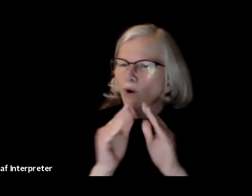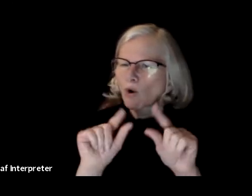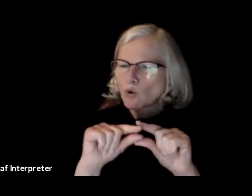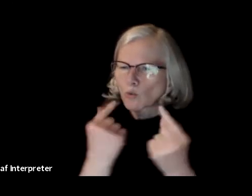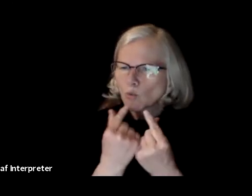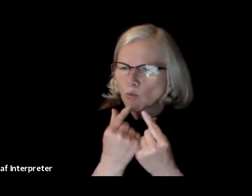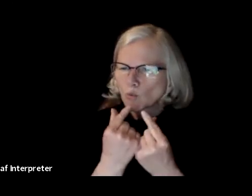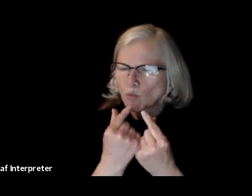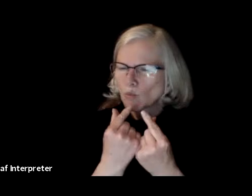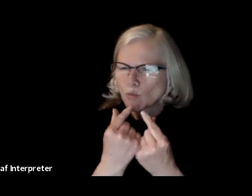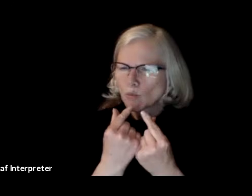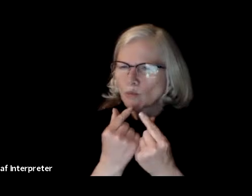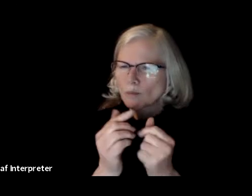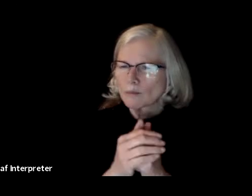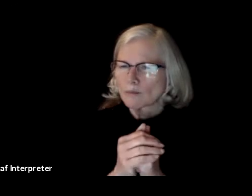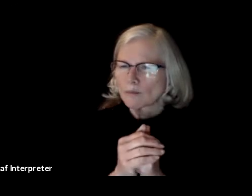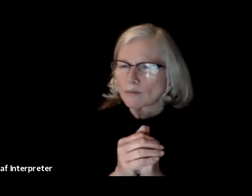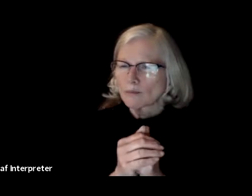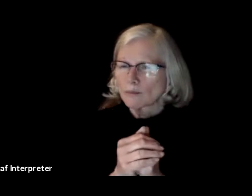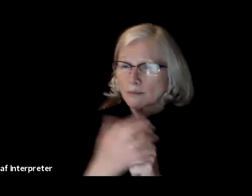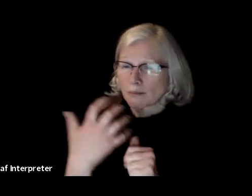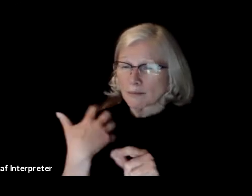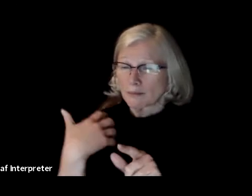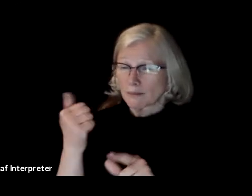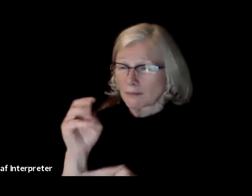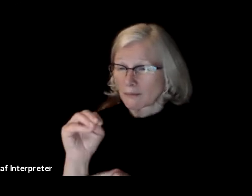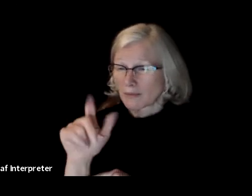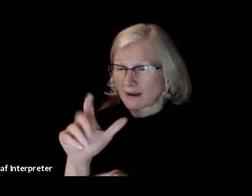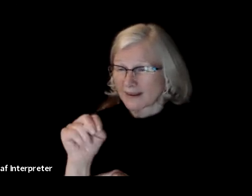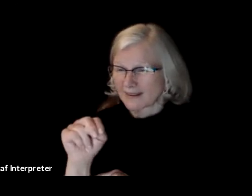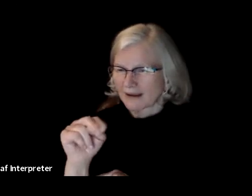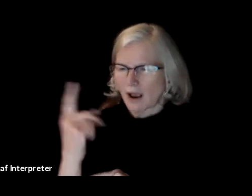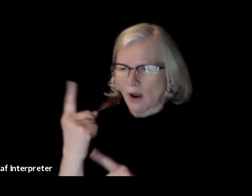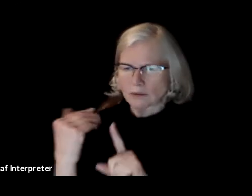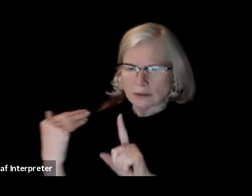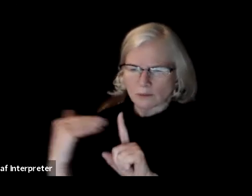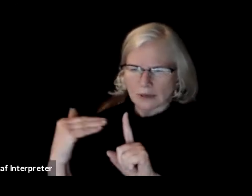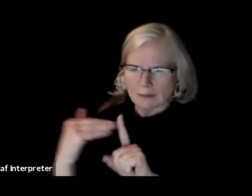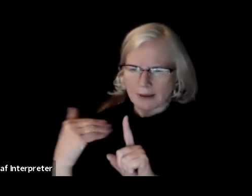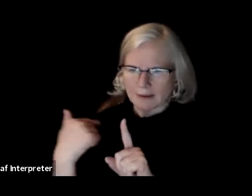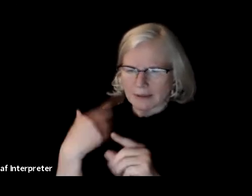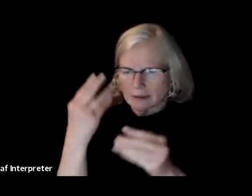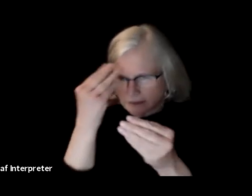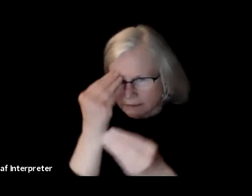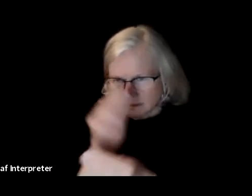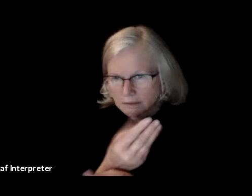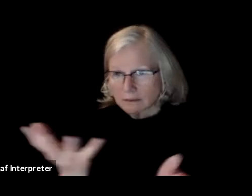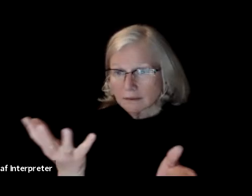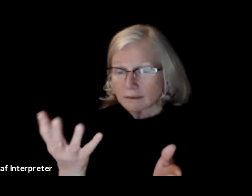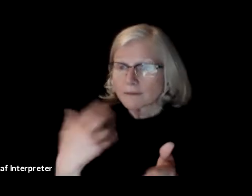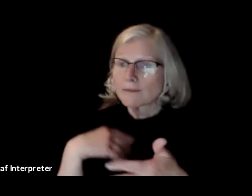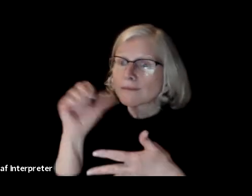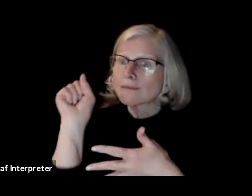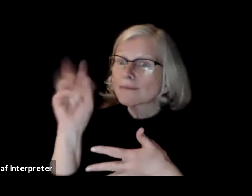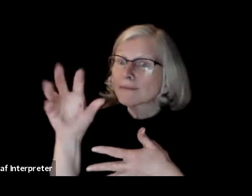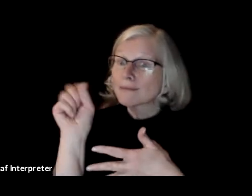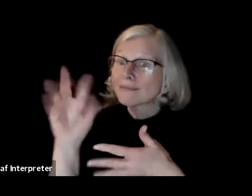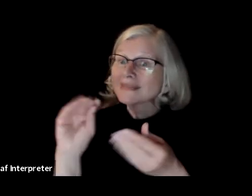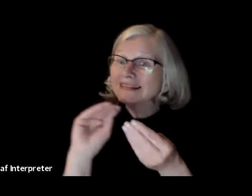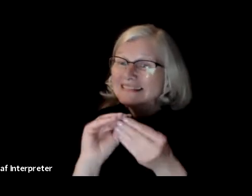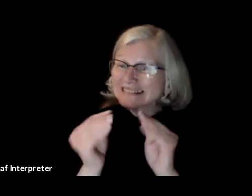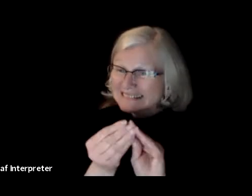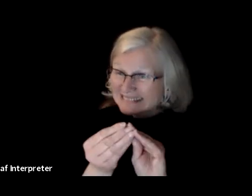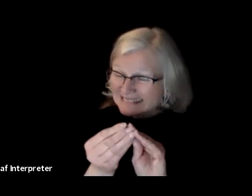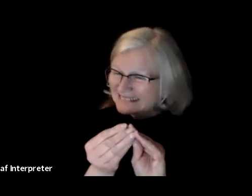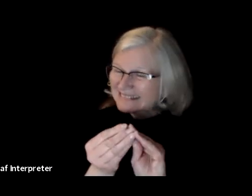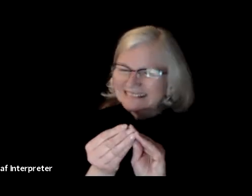right in reminding me to let people know that when we give these numbers, it gives you a sense of the